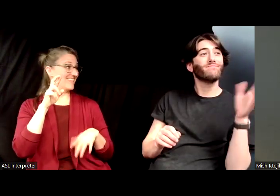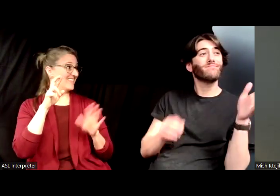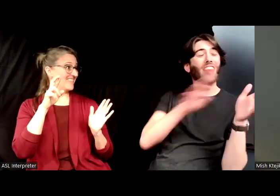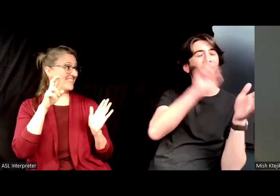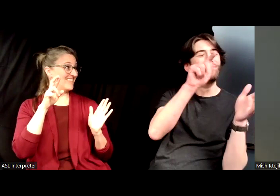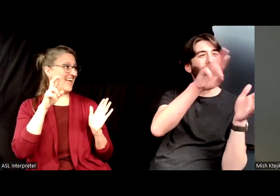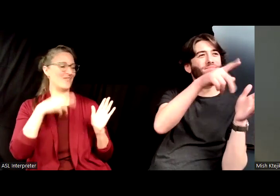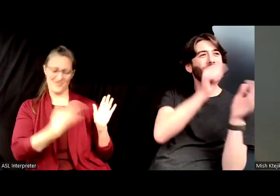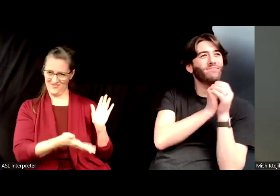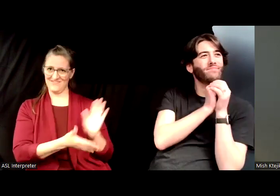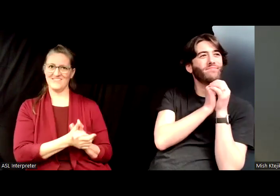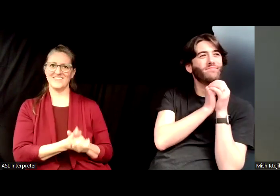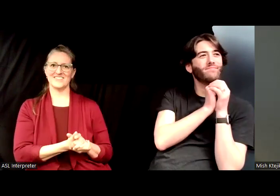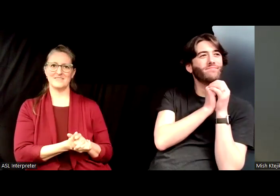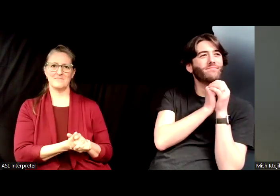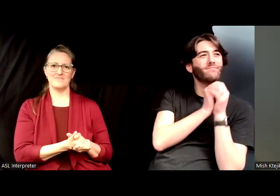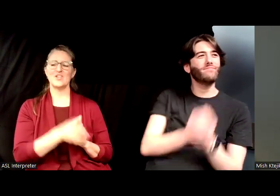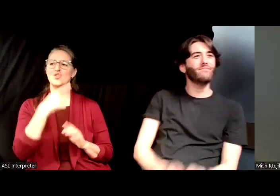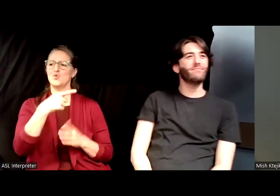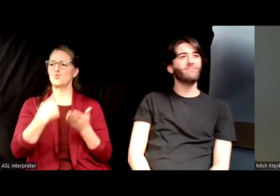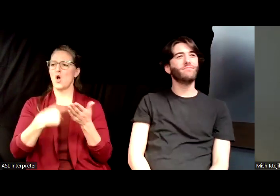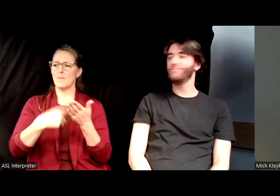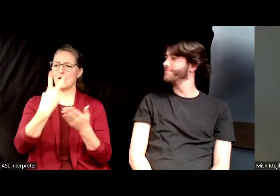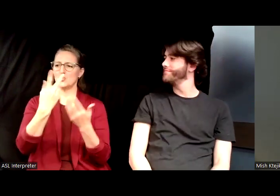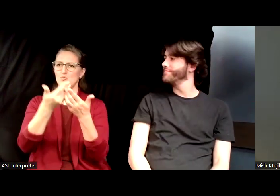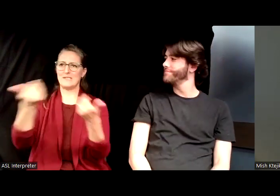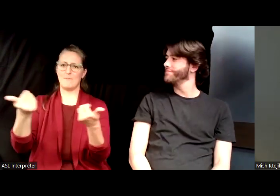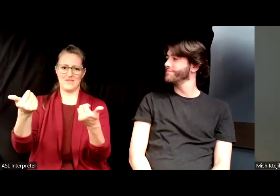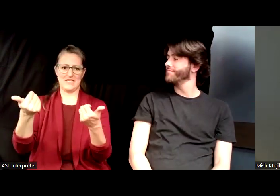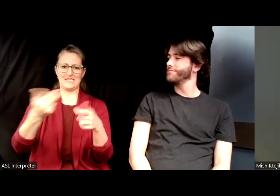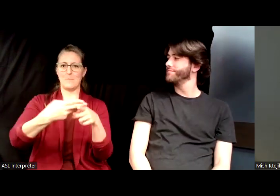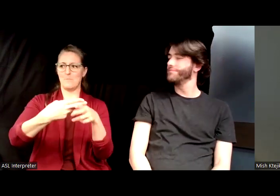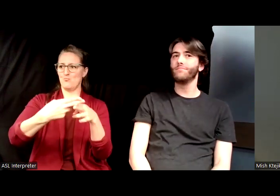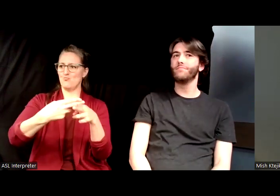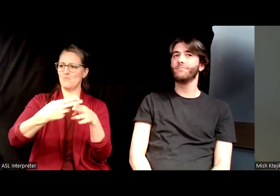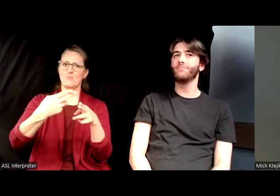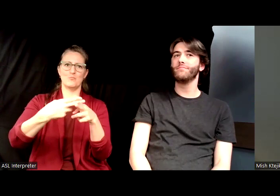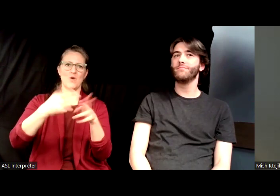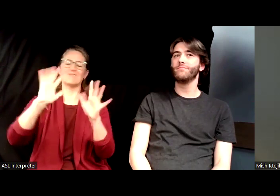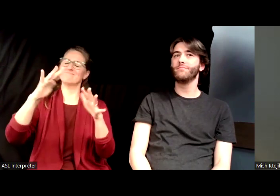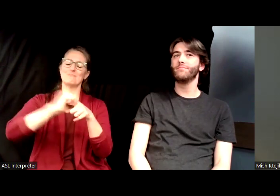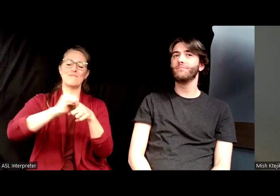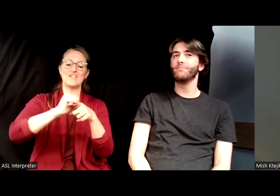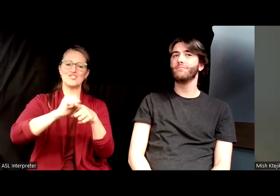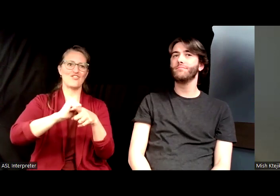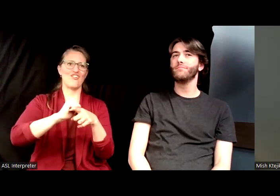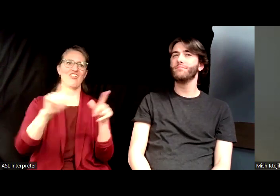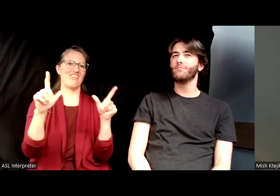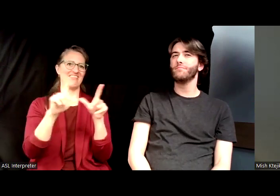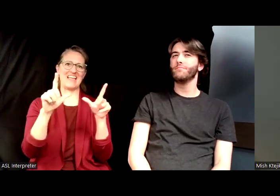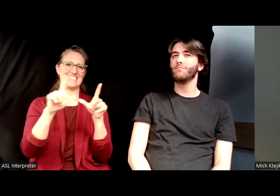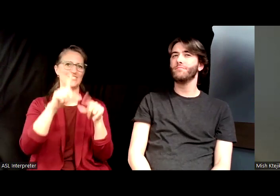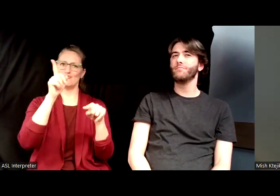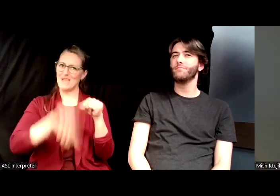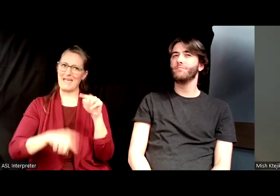This is Heather. I think you're talking about 2 different things. The provisional license cannot work in an educational setting. That's Okay. that's what I'm